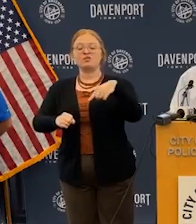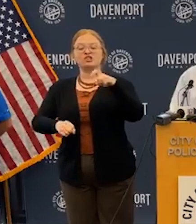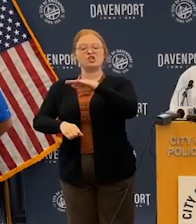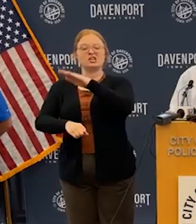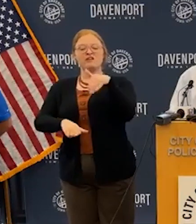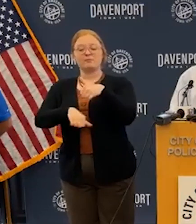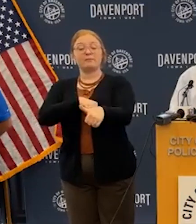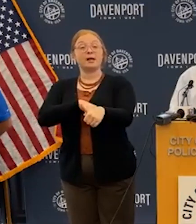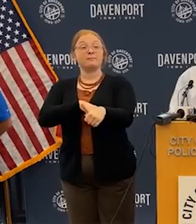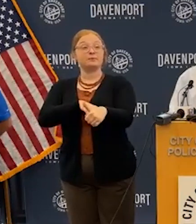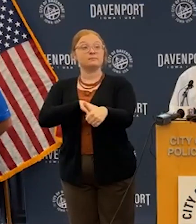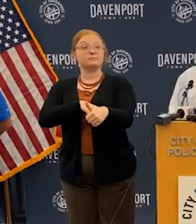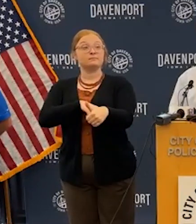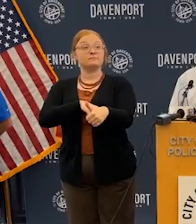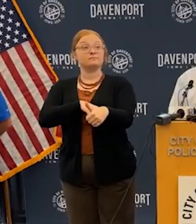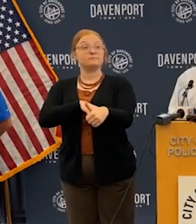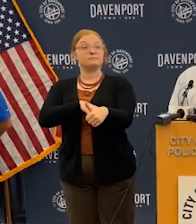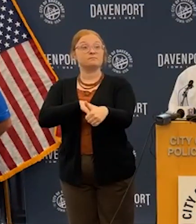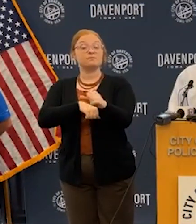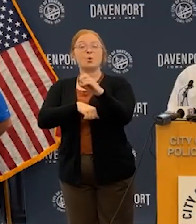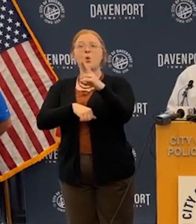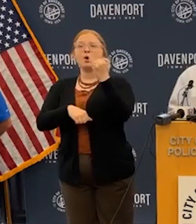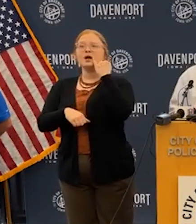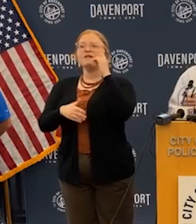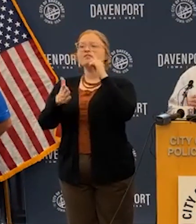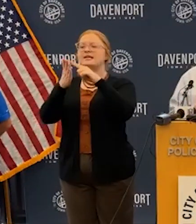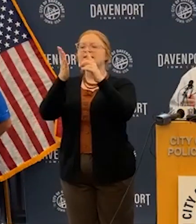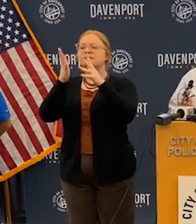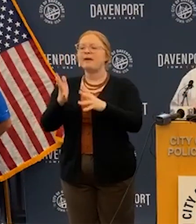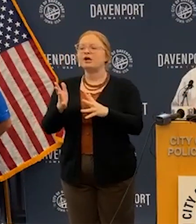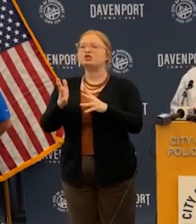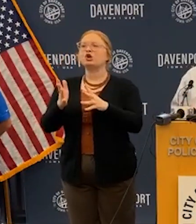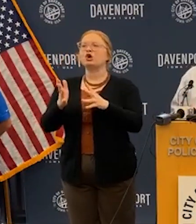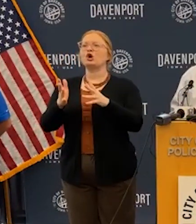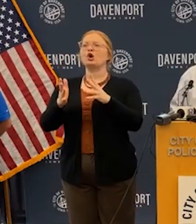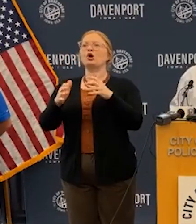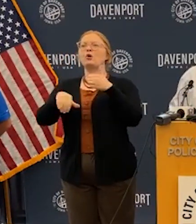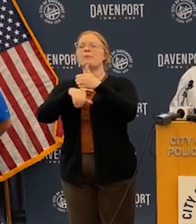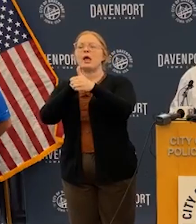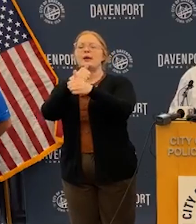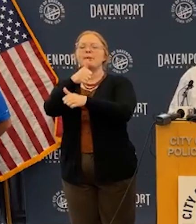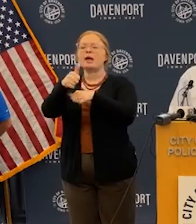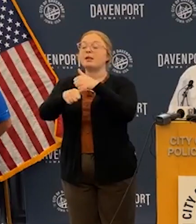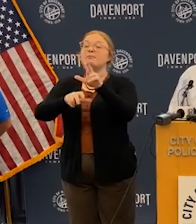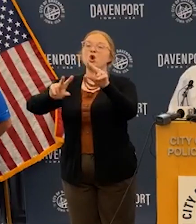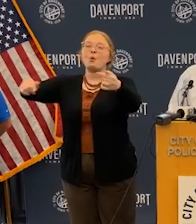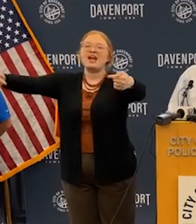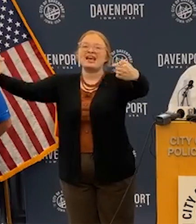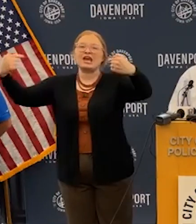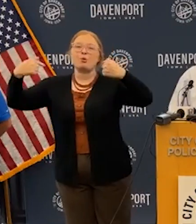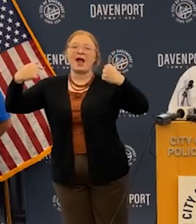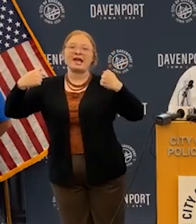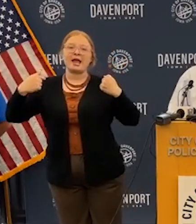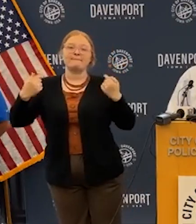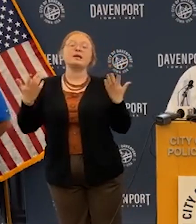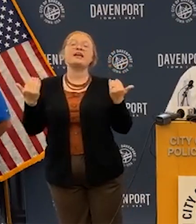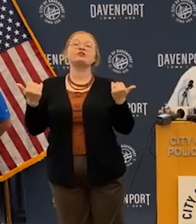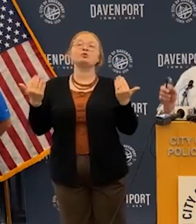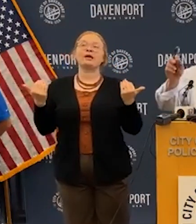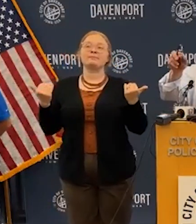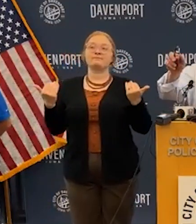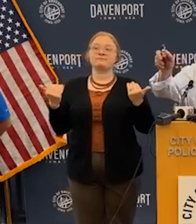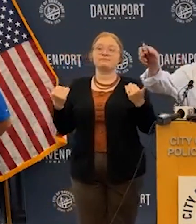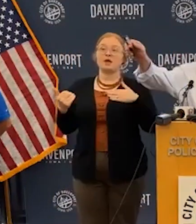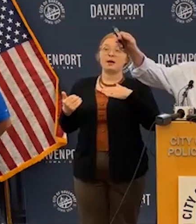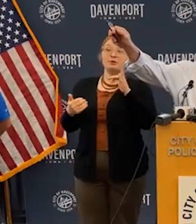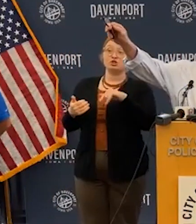can parse out all that. Here I am. Give it to me. Appreciate that. Ma'am, and then...